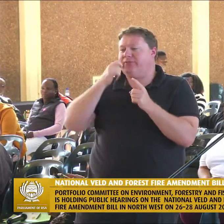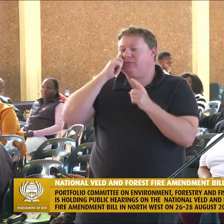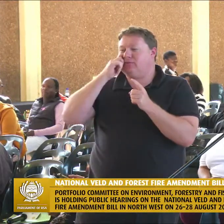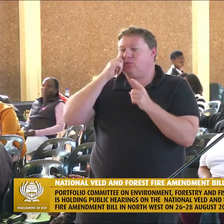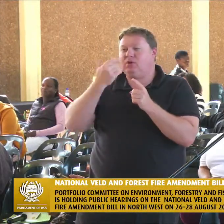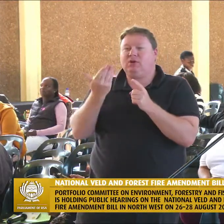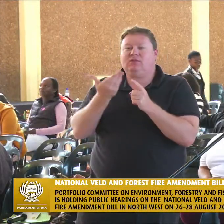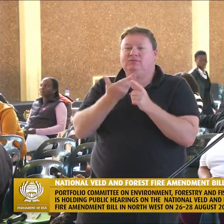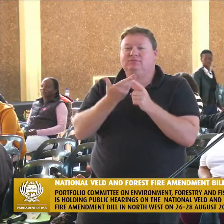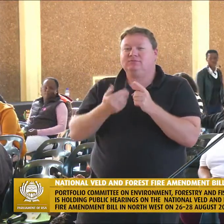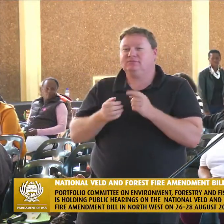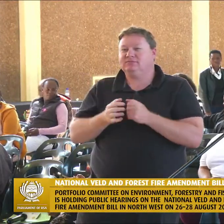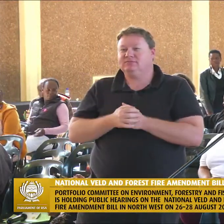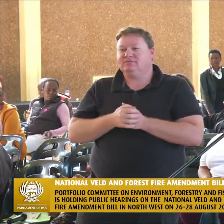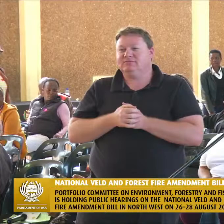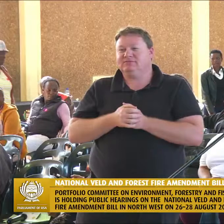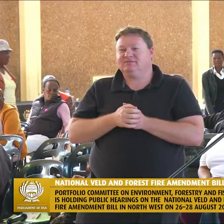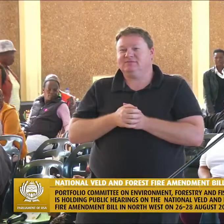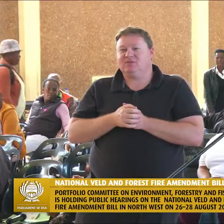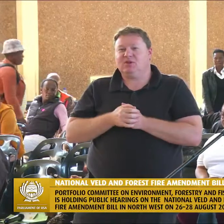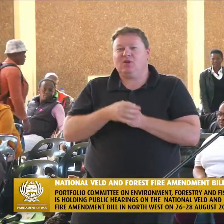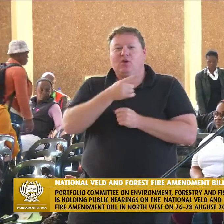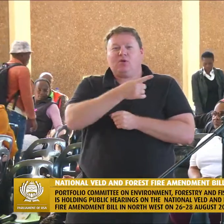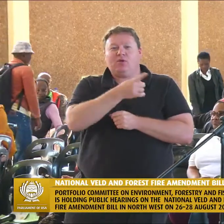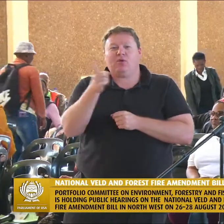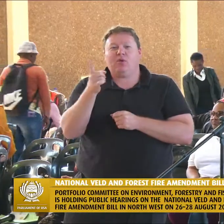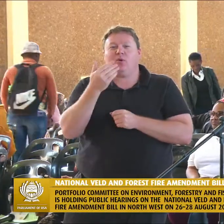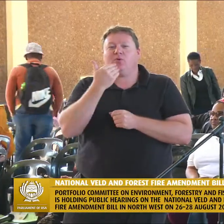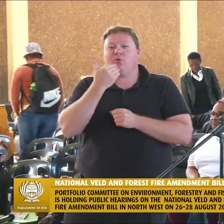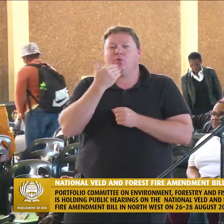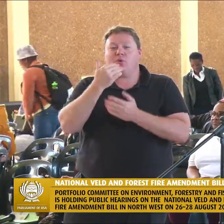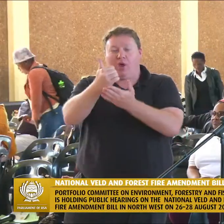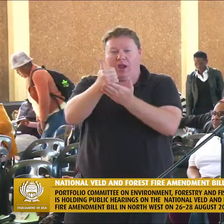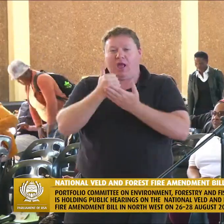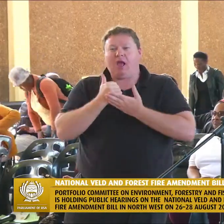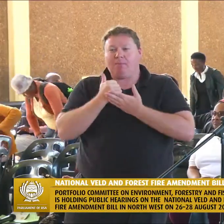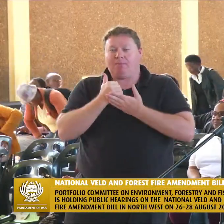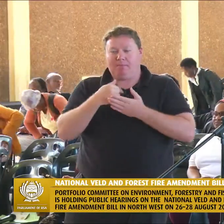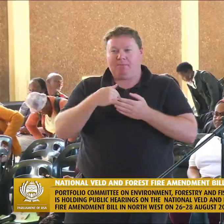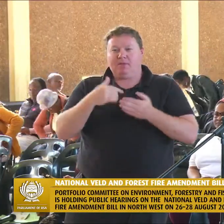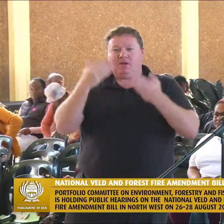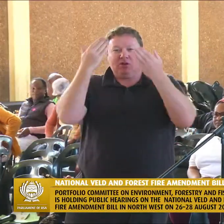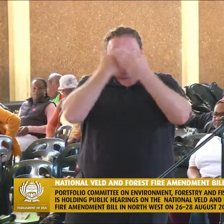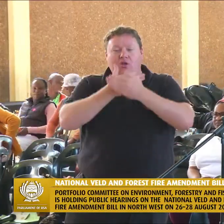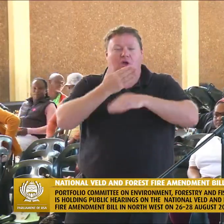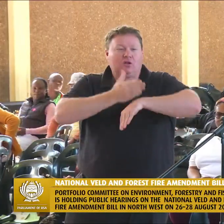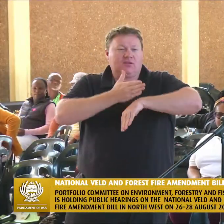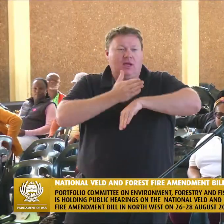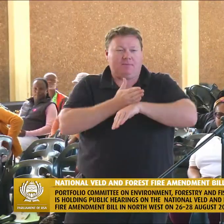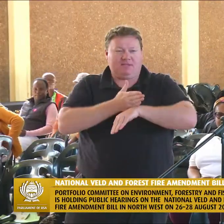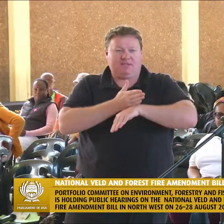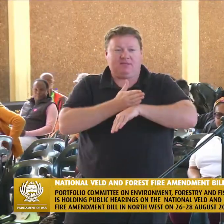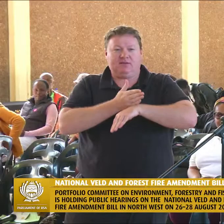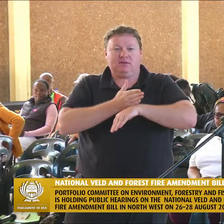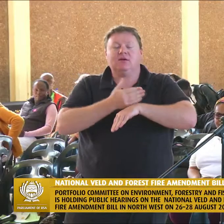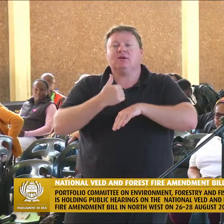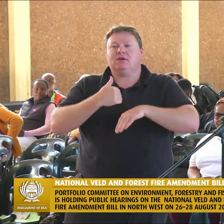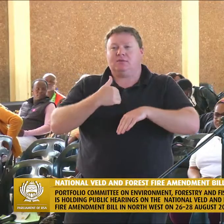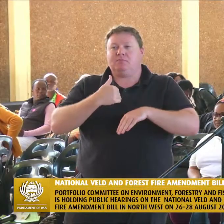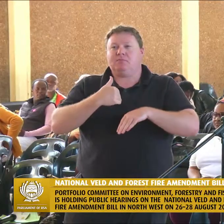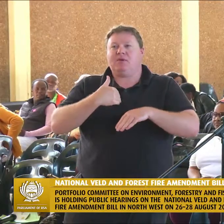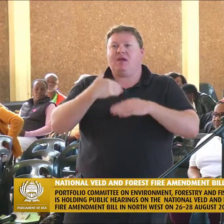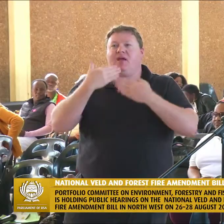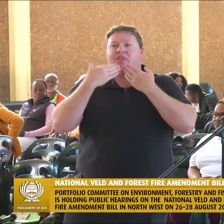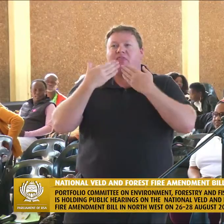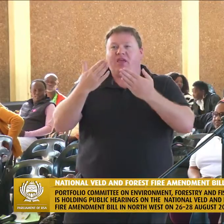in english they say those who assisted me during dark times or that days i will thank them